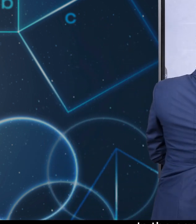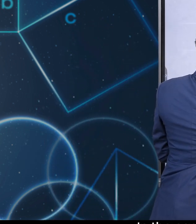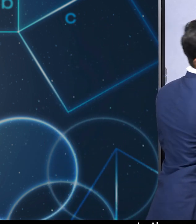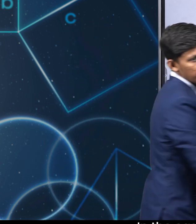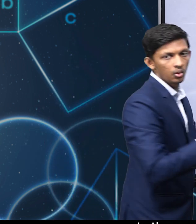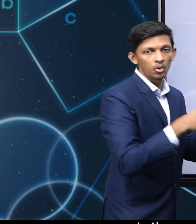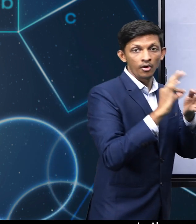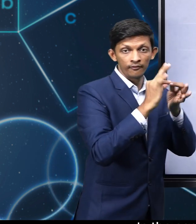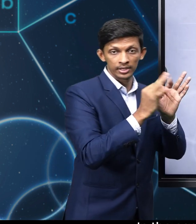y2.